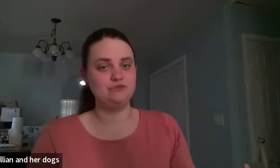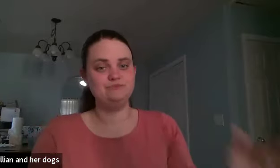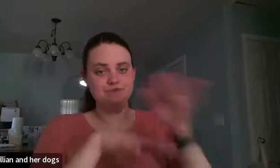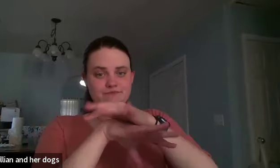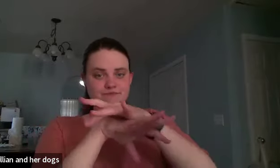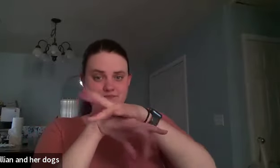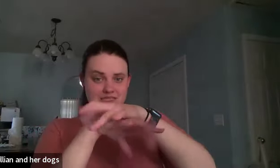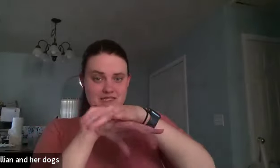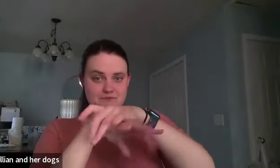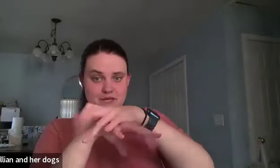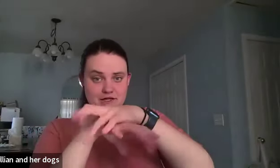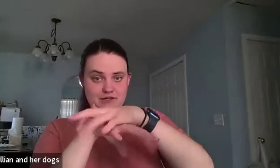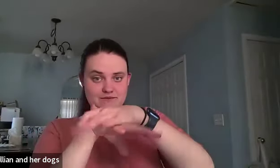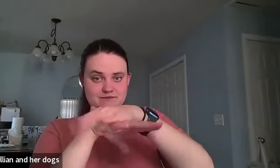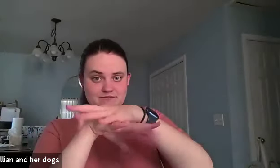Spider, spider.